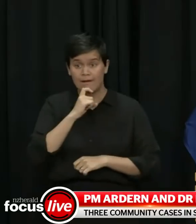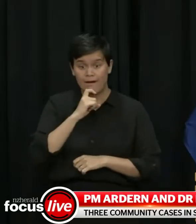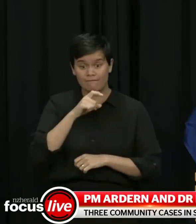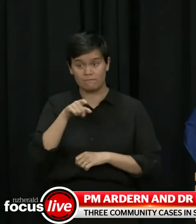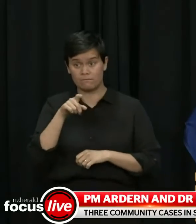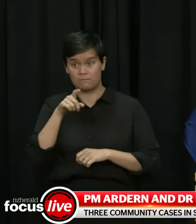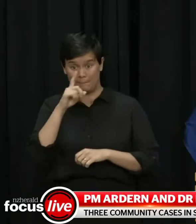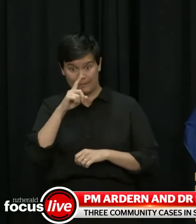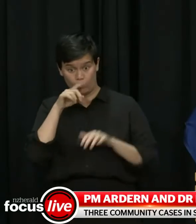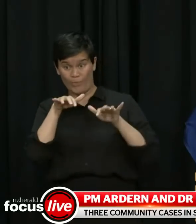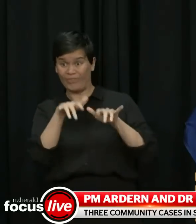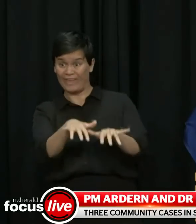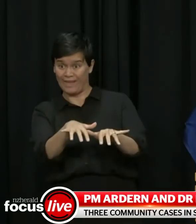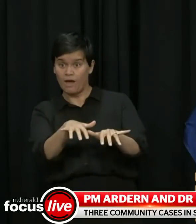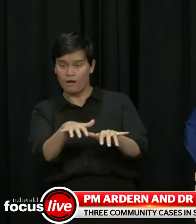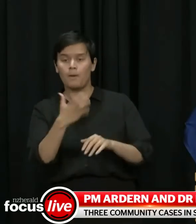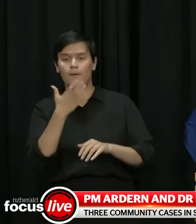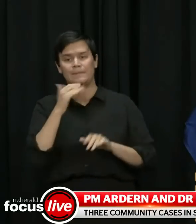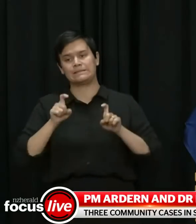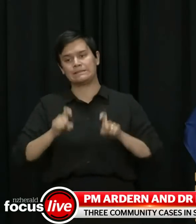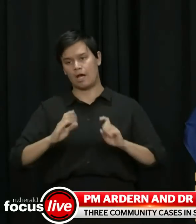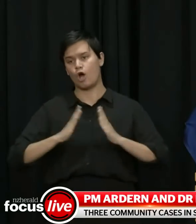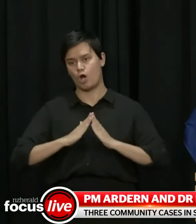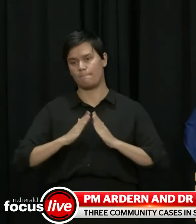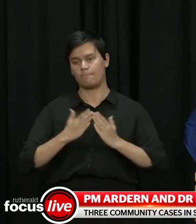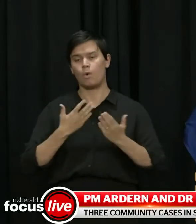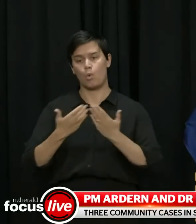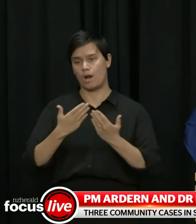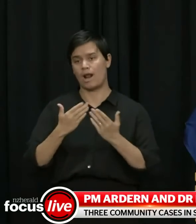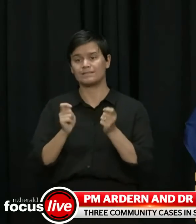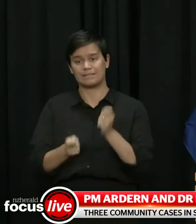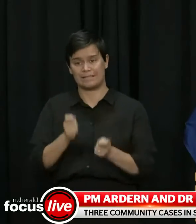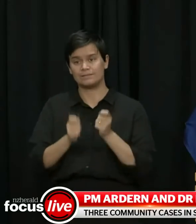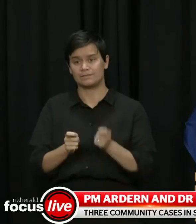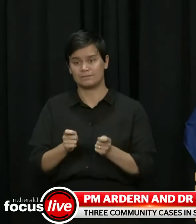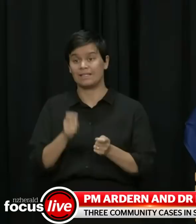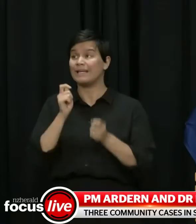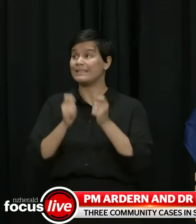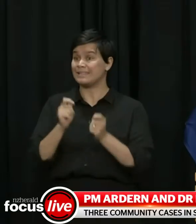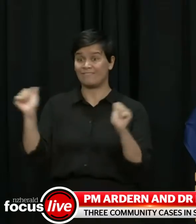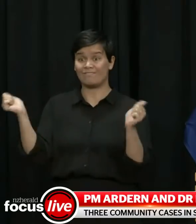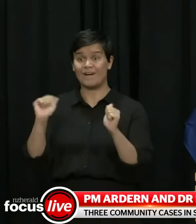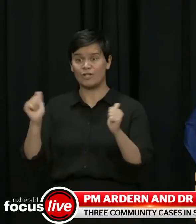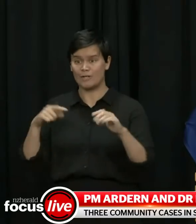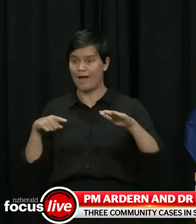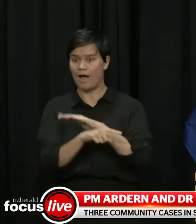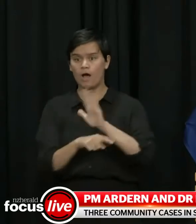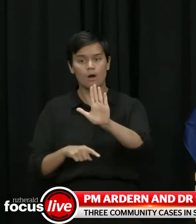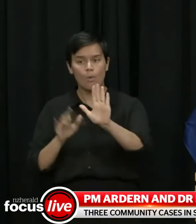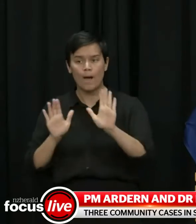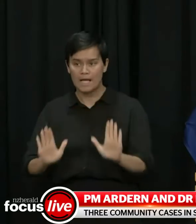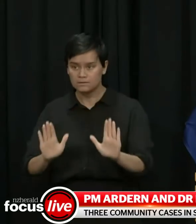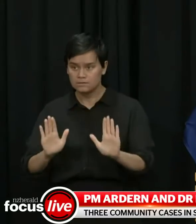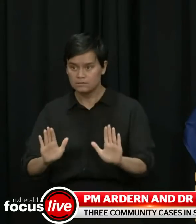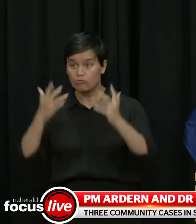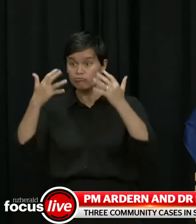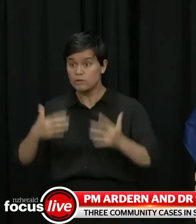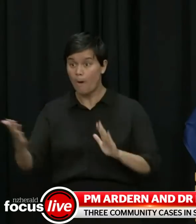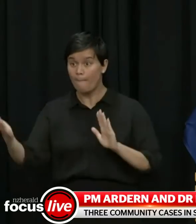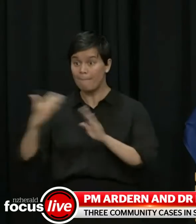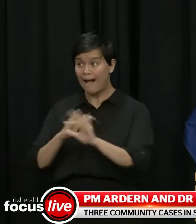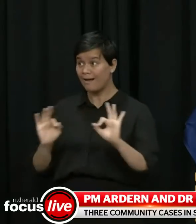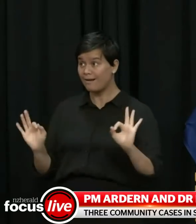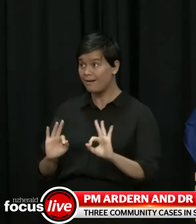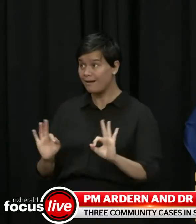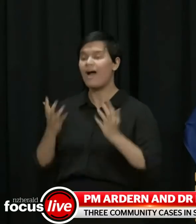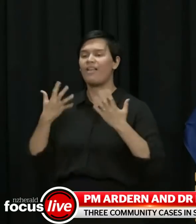Call Healthline to arrange a test and stay at home until they return a negative result. A pop-up testing centre will